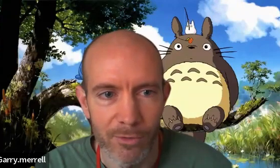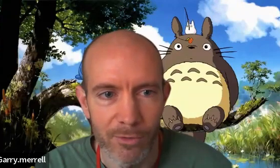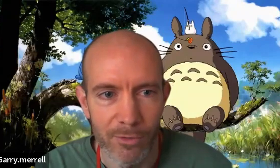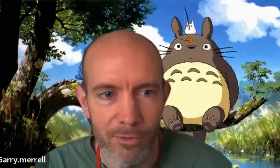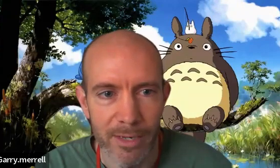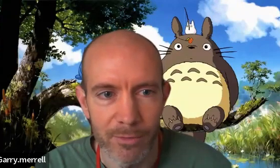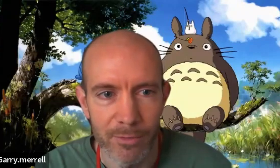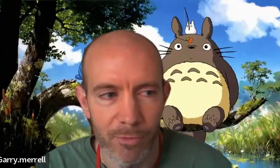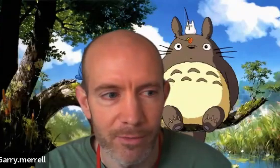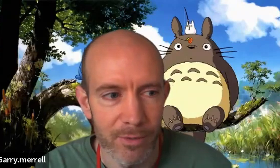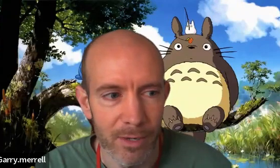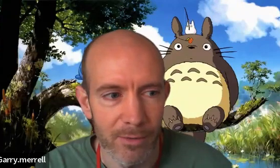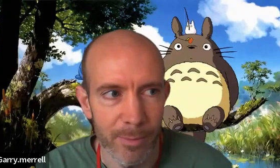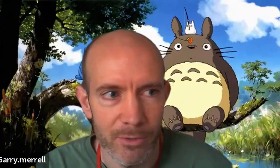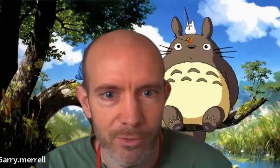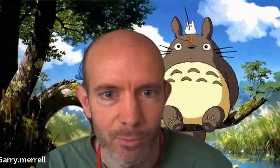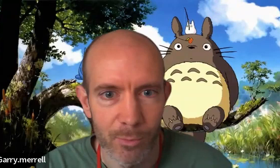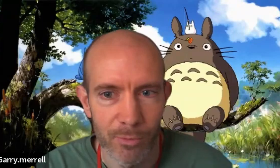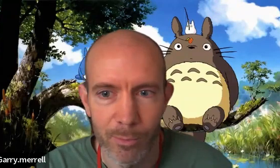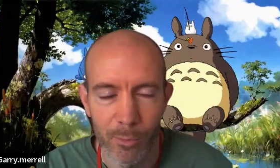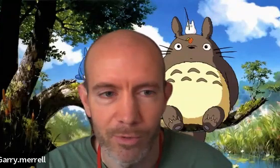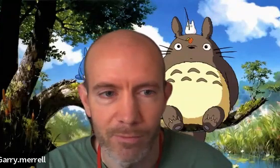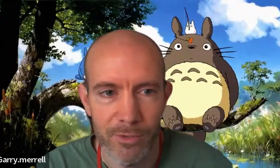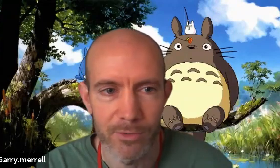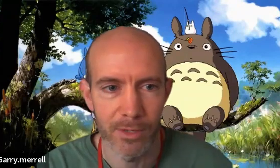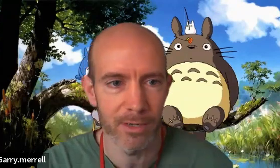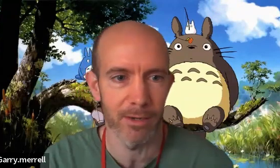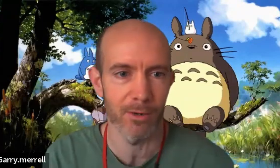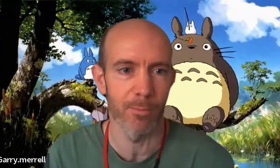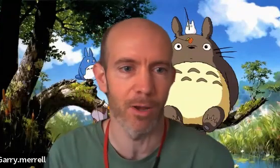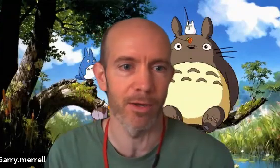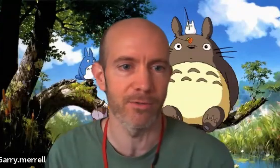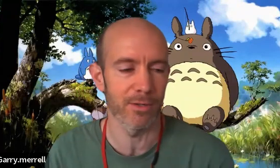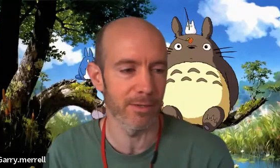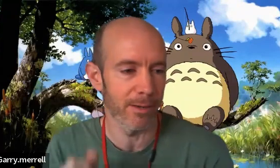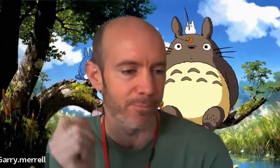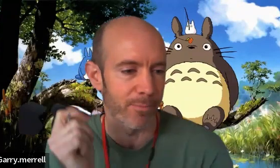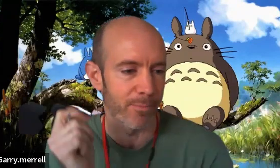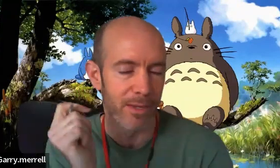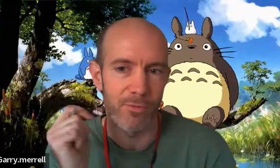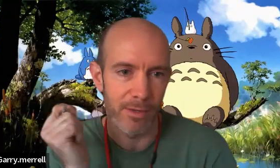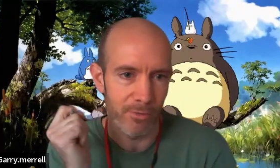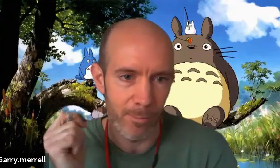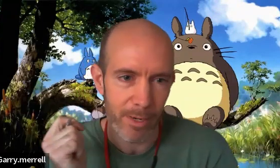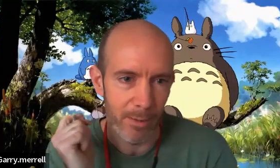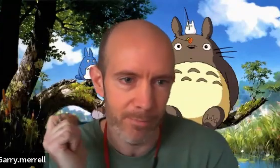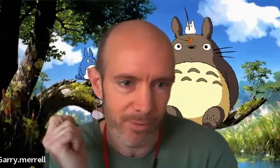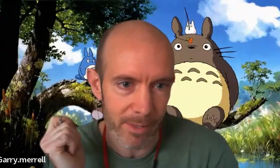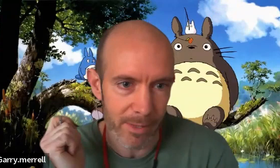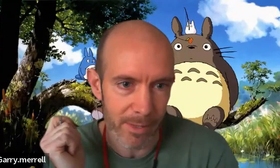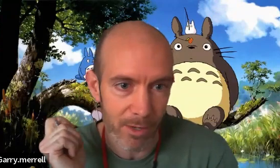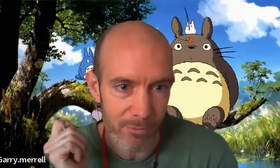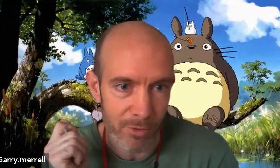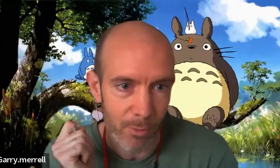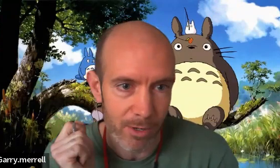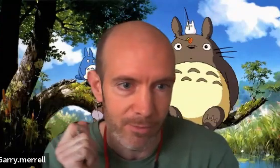that's needed, because a lot of things, the specialist one-to-one support services like com guides and interveners can pick up some of